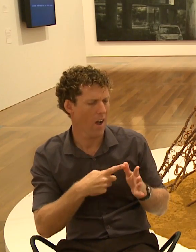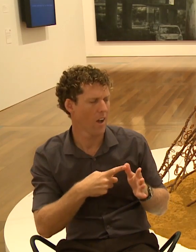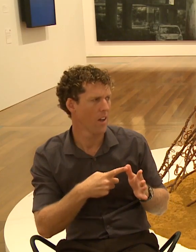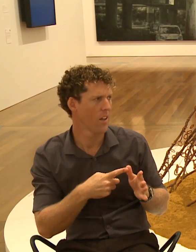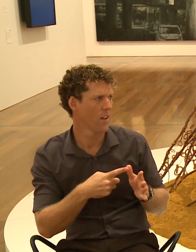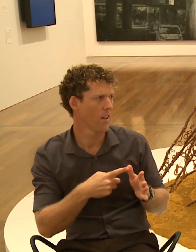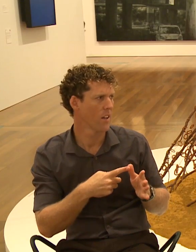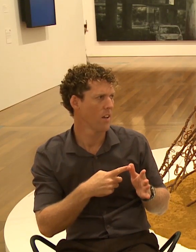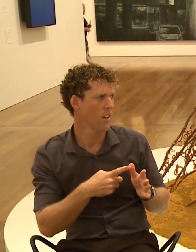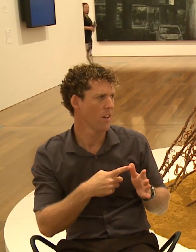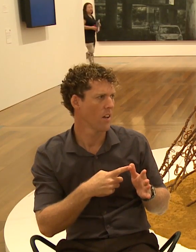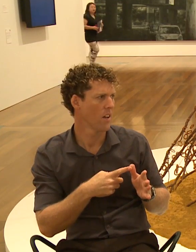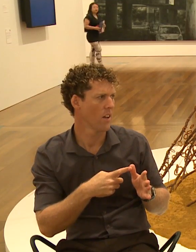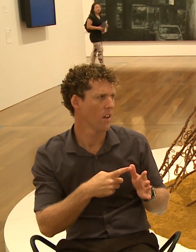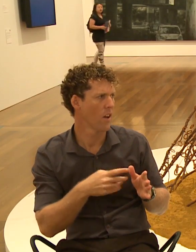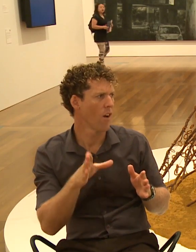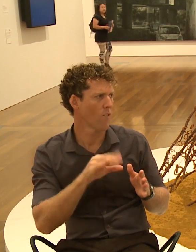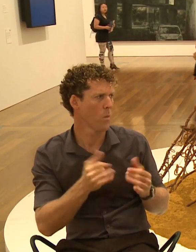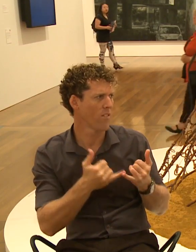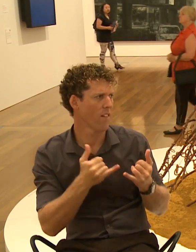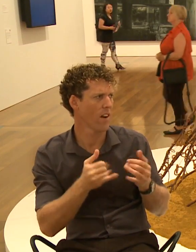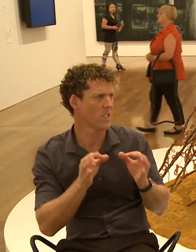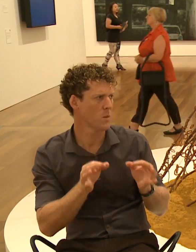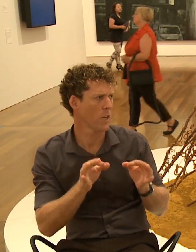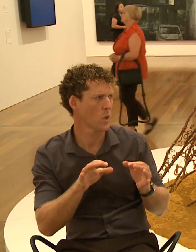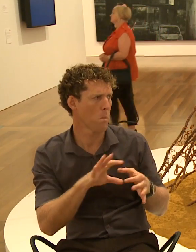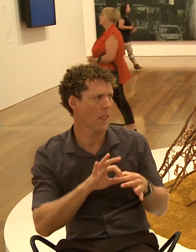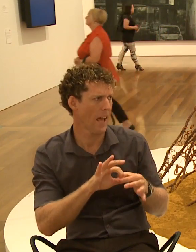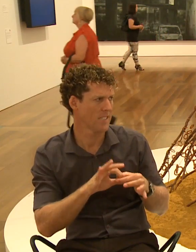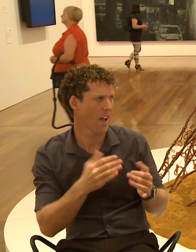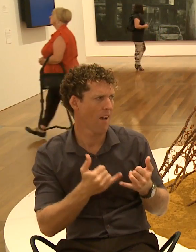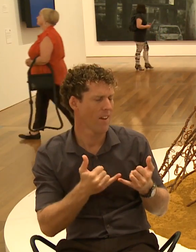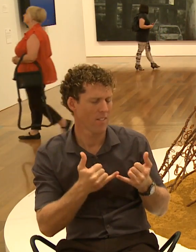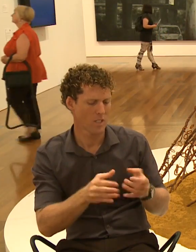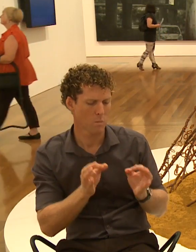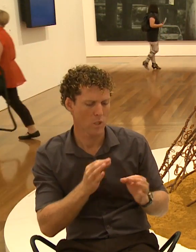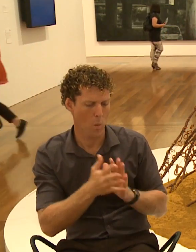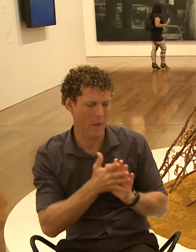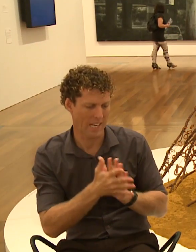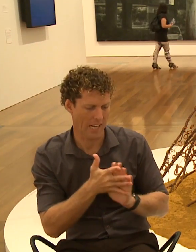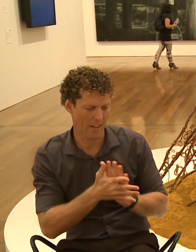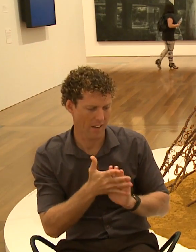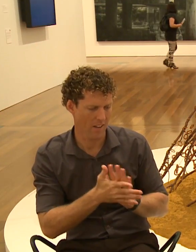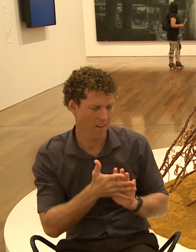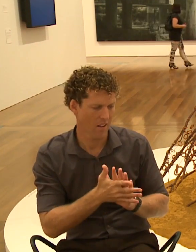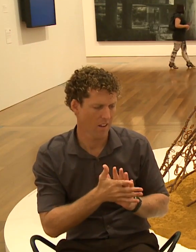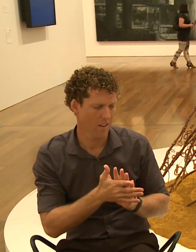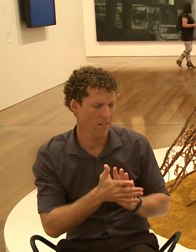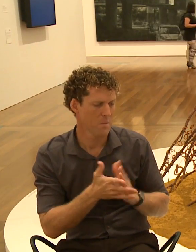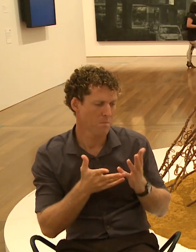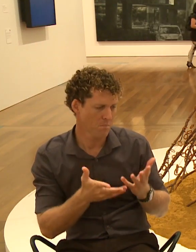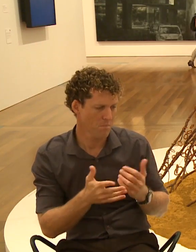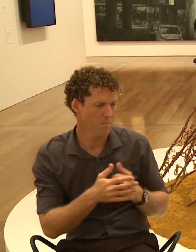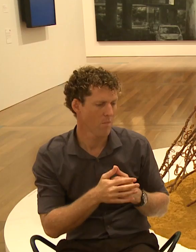from a very special place and has a very special meaning. And